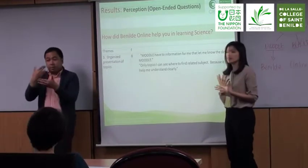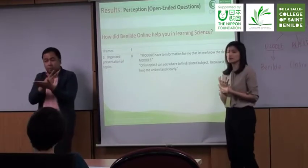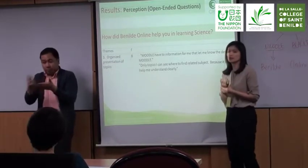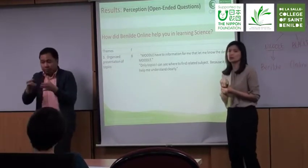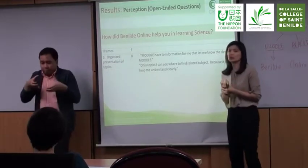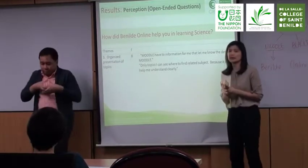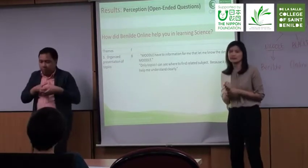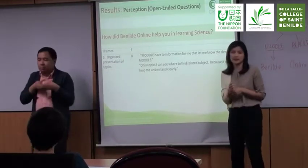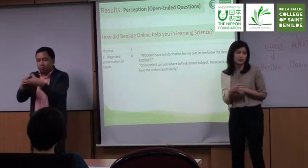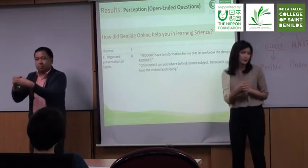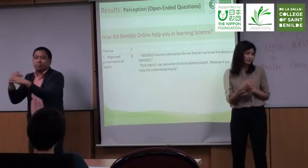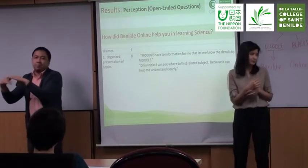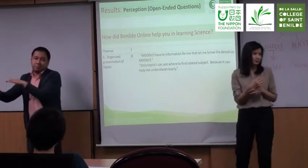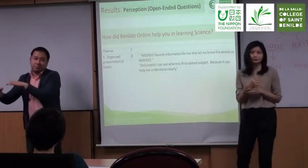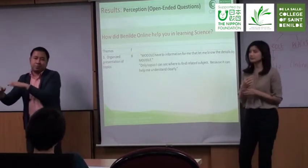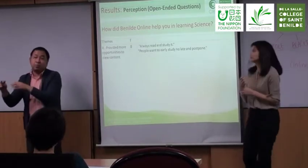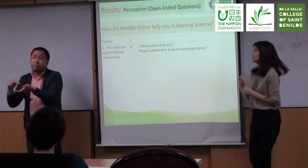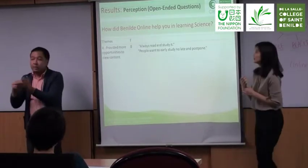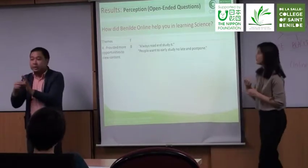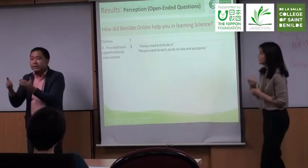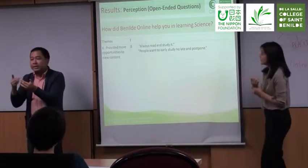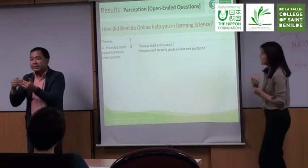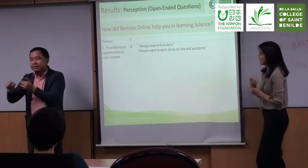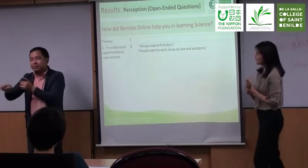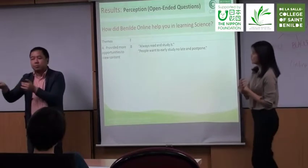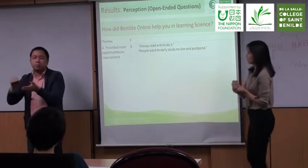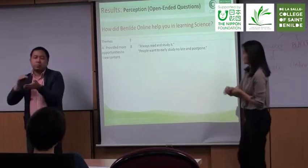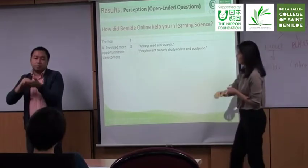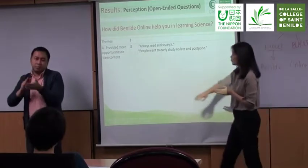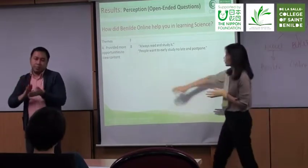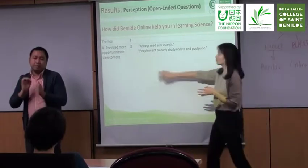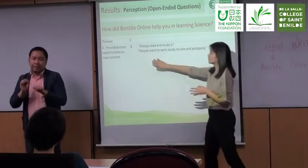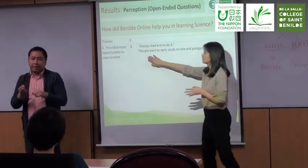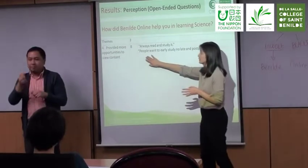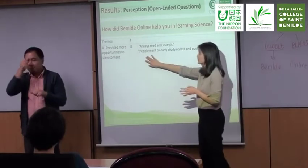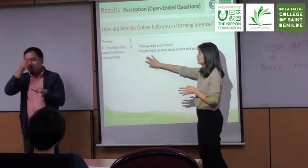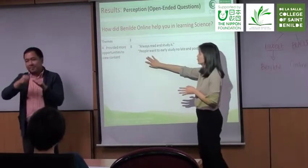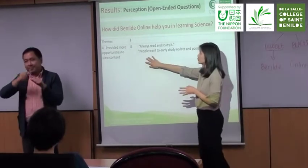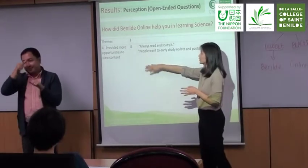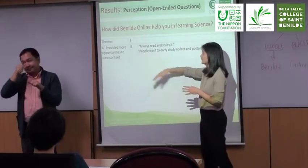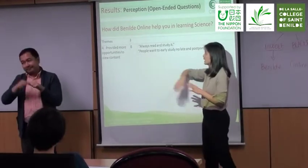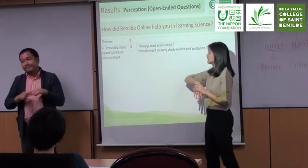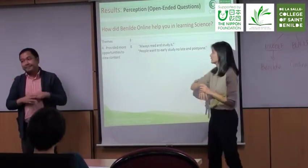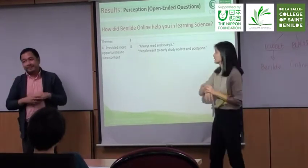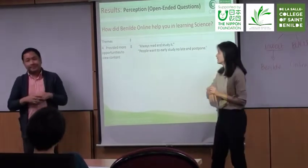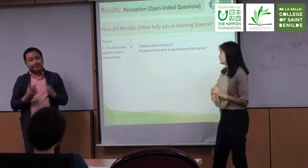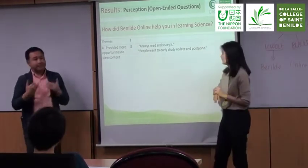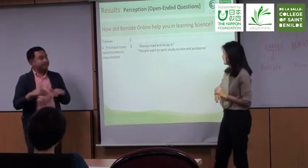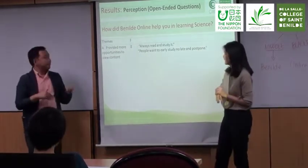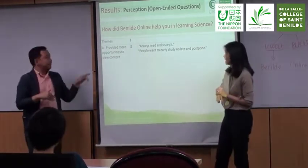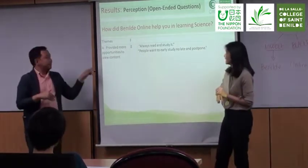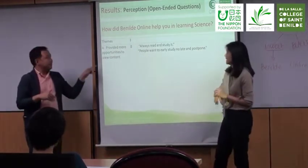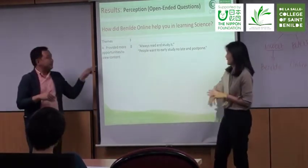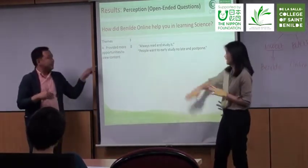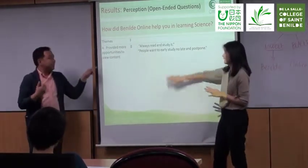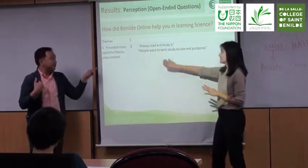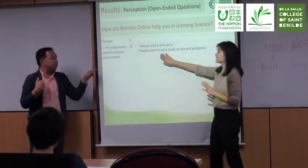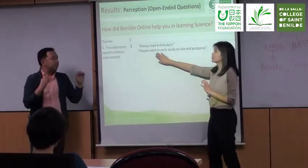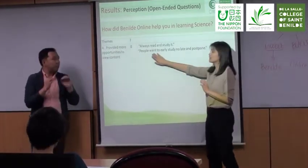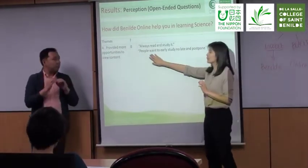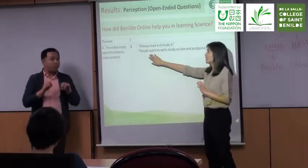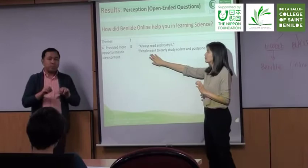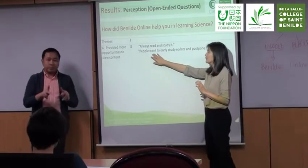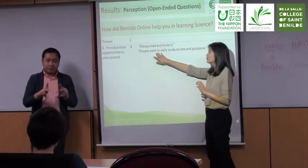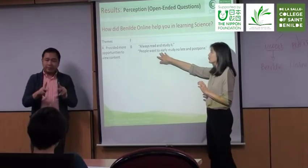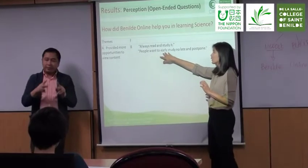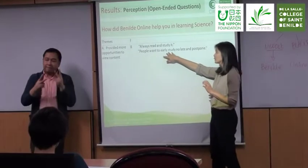on the concepts that you would want to teach. Next, it provided more opportunities to look at them. This